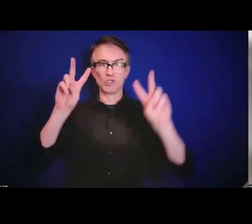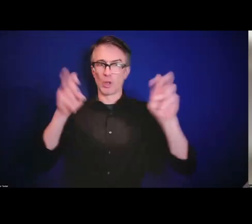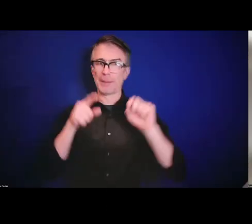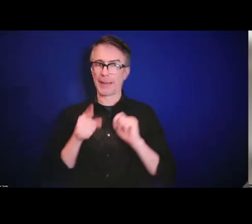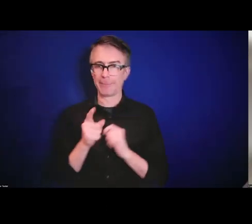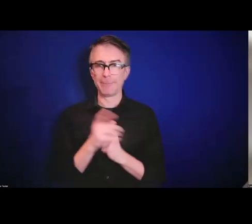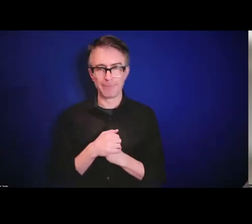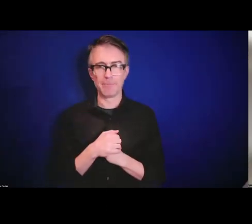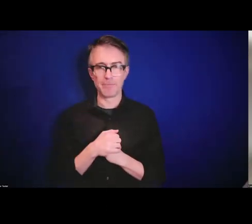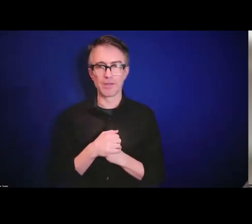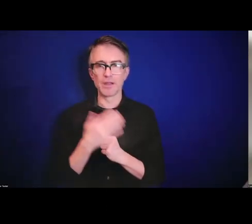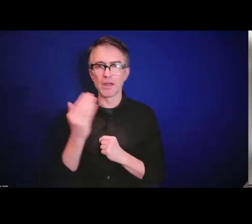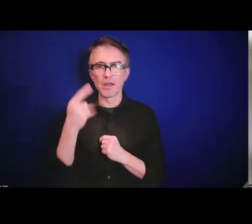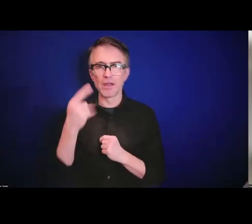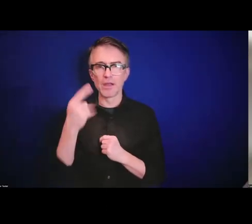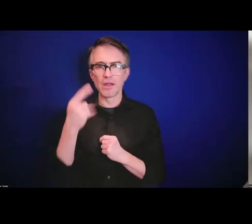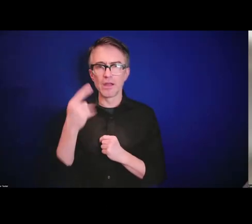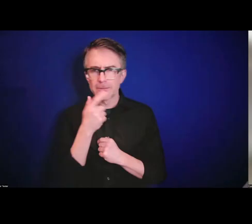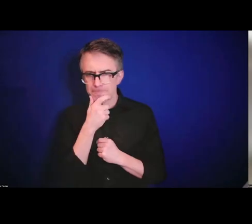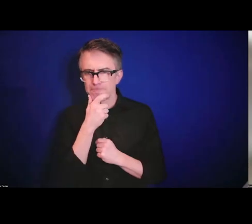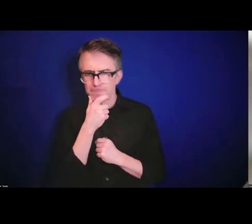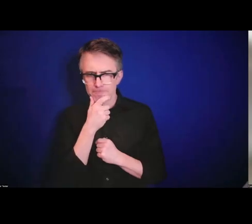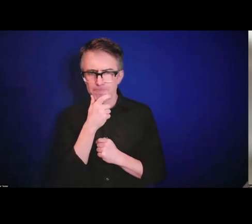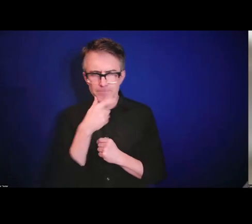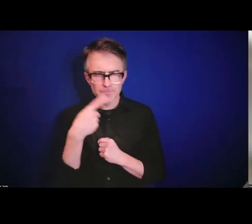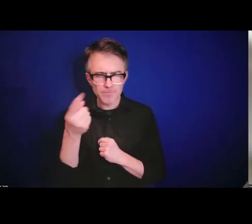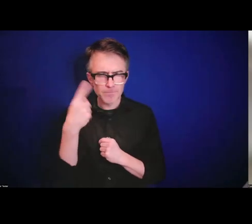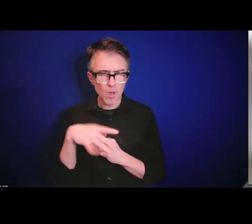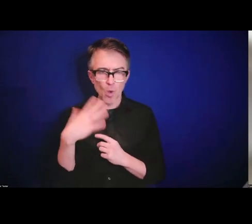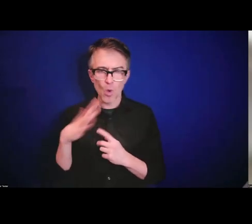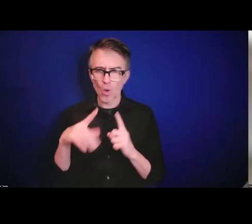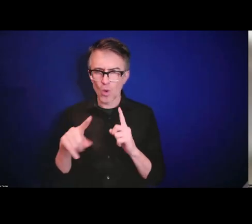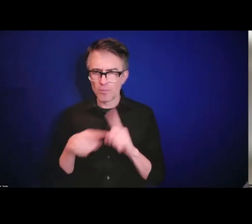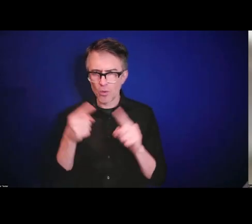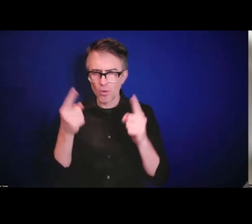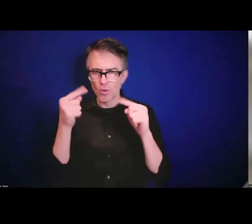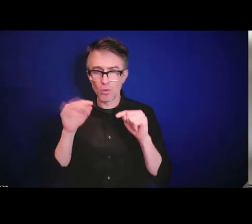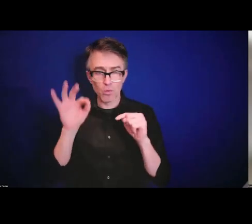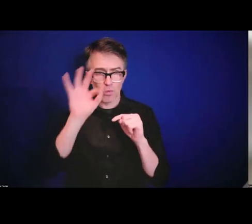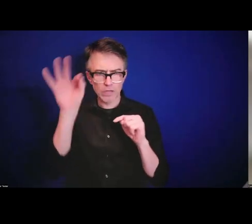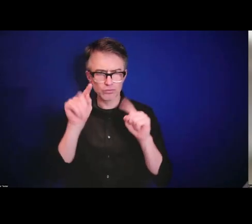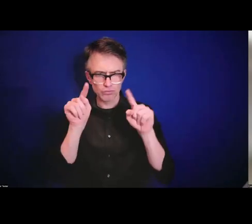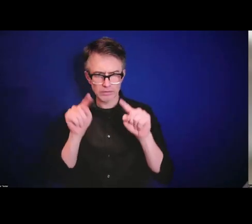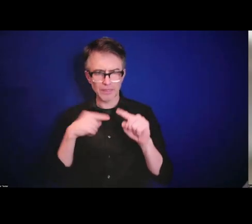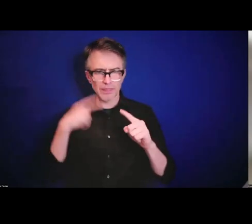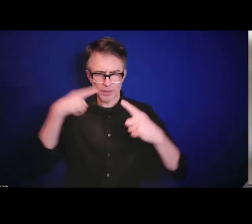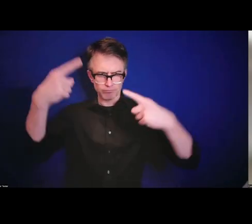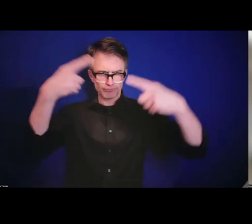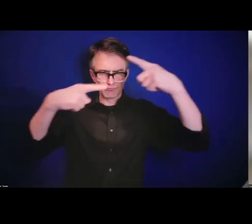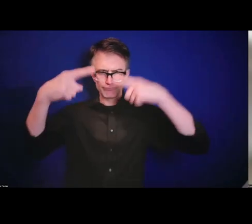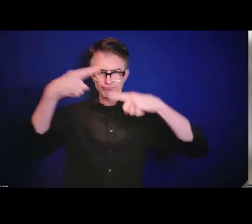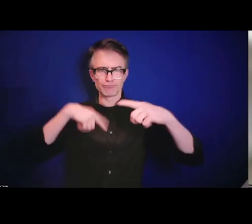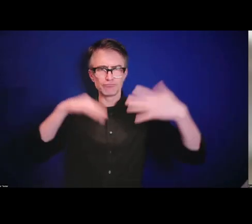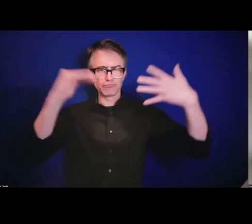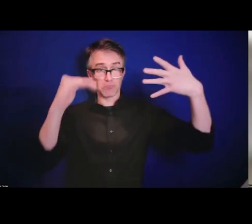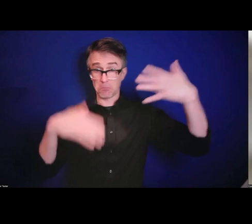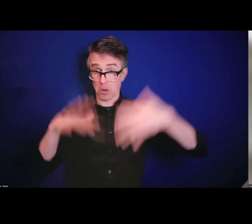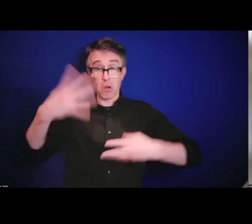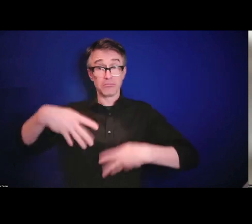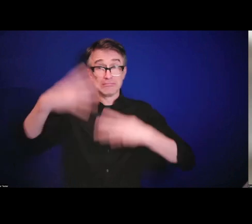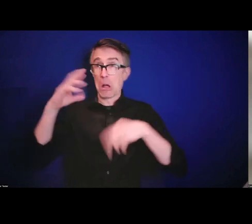going through the questions. We have a lot. I hope we can address all of them before the end.